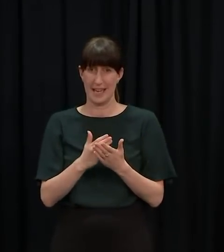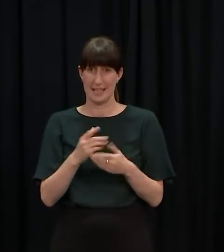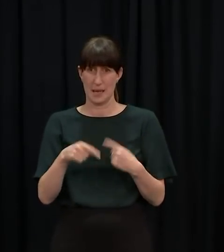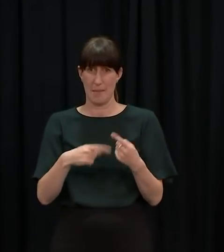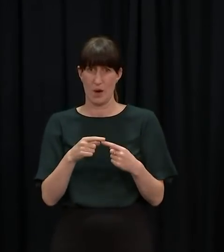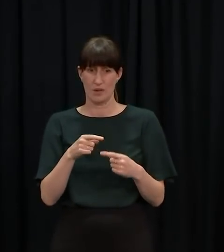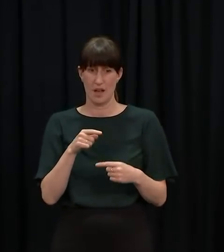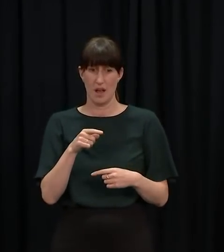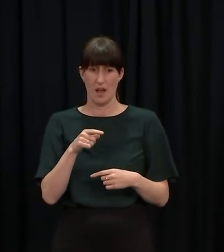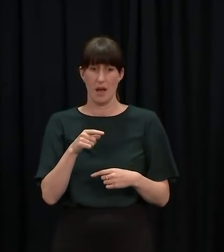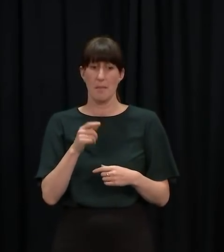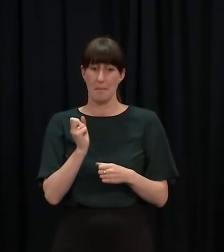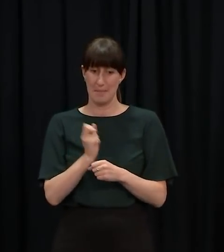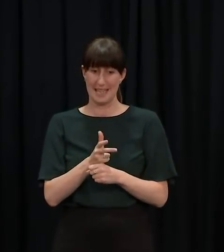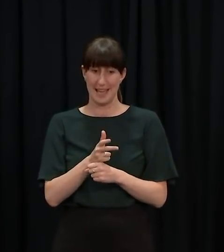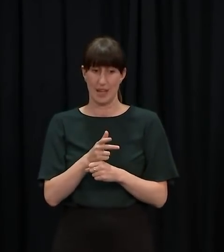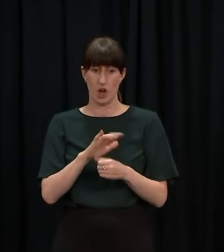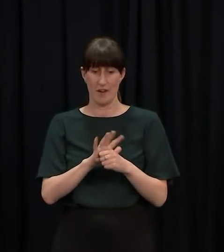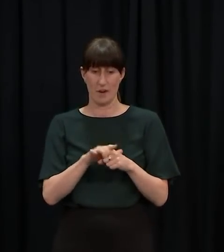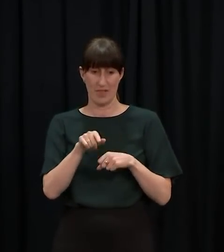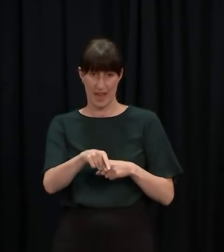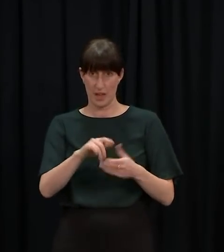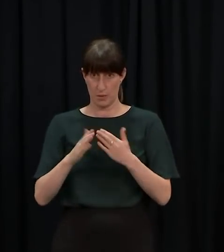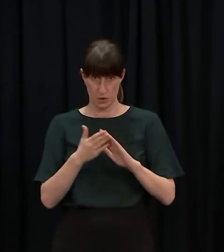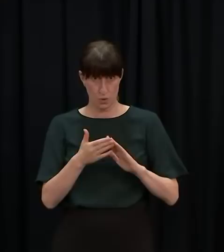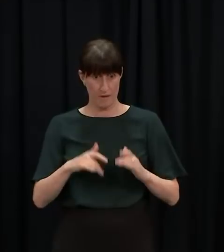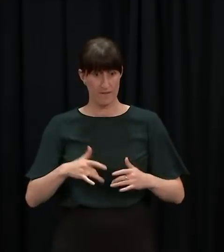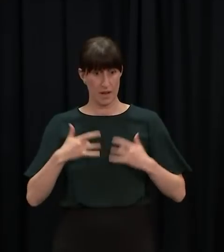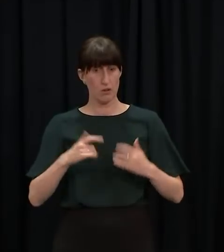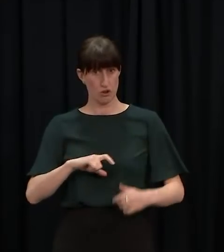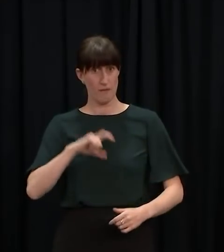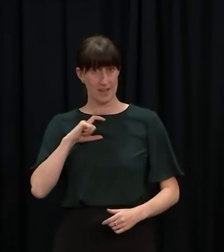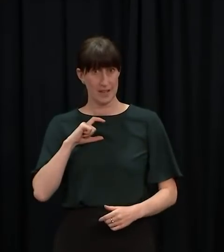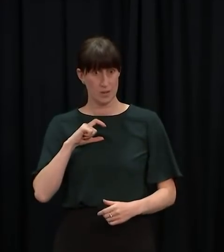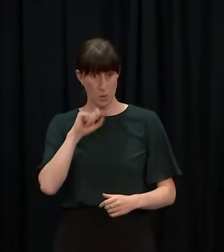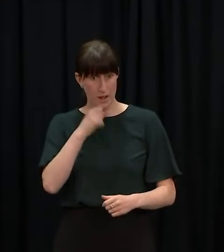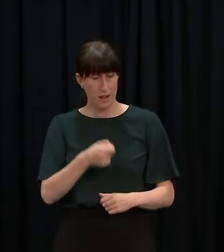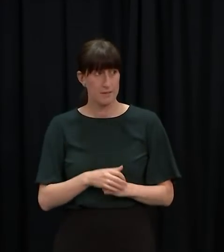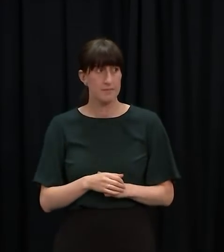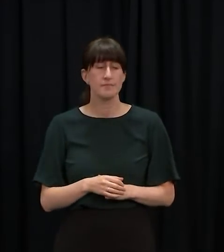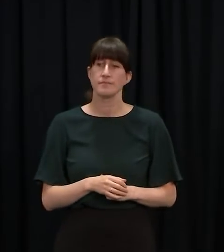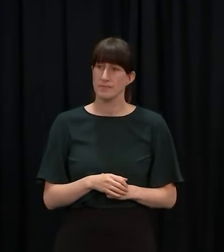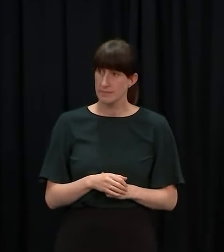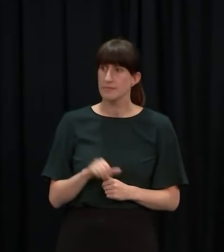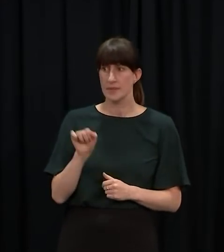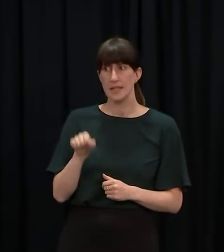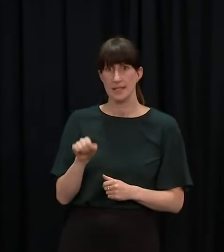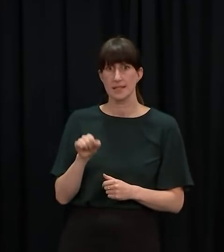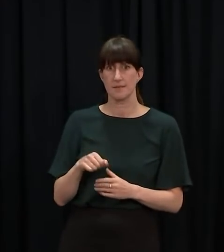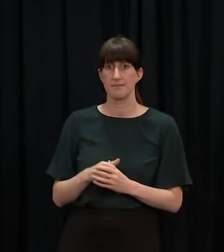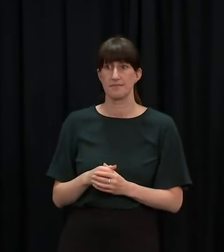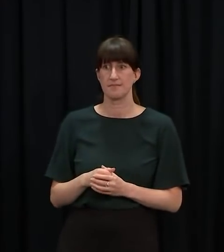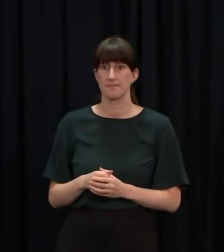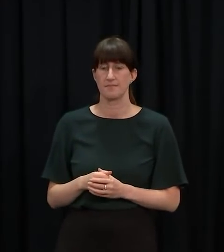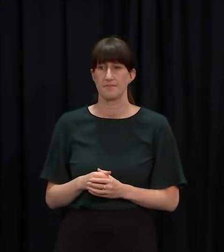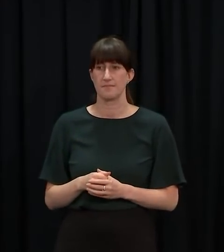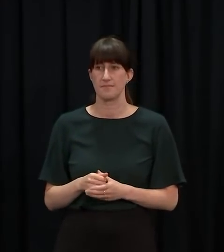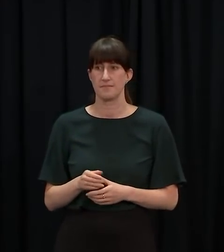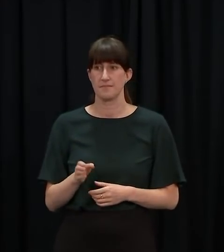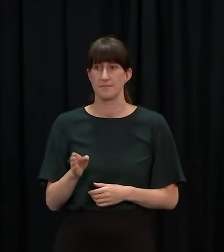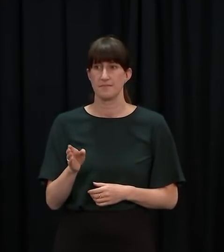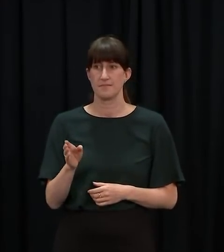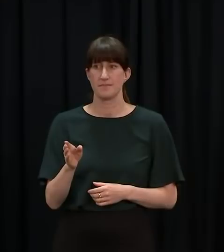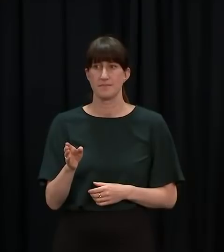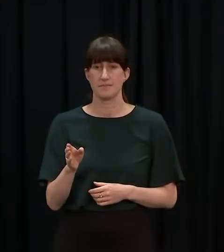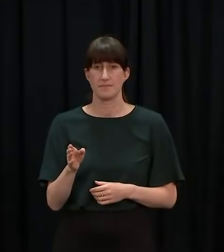know, you're convinced of that? Yeah. Yes, I am actually, and it's been great to see the work that's gone in to put us in this position. Mark. A question